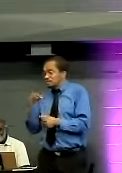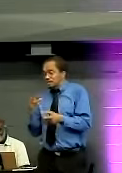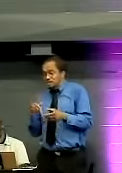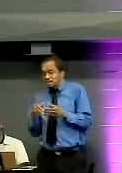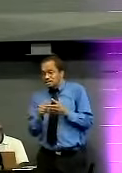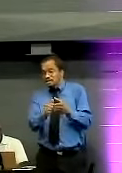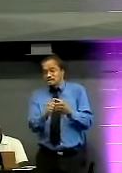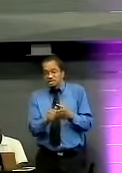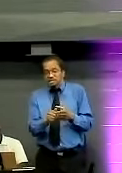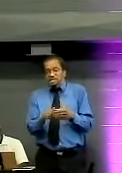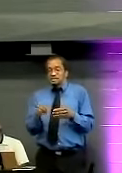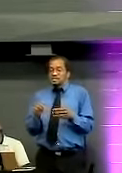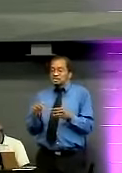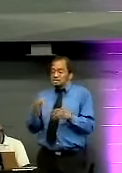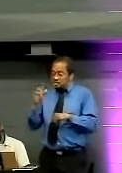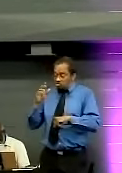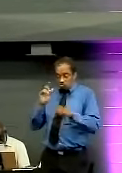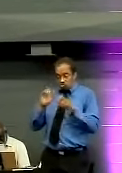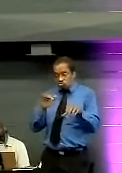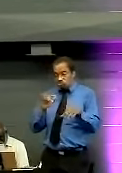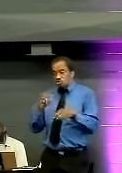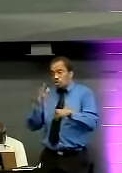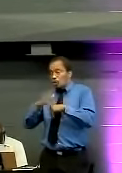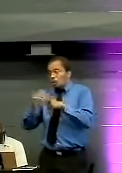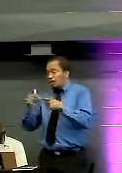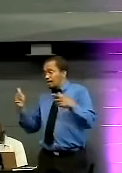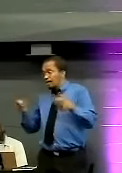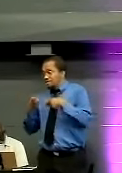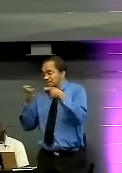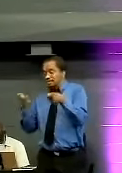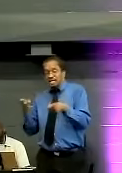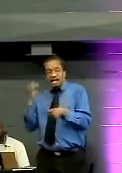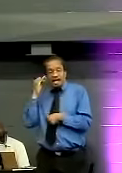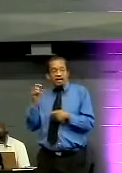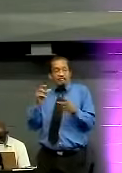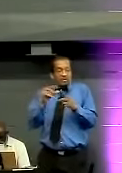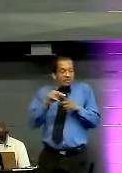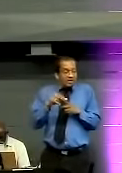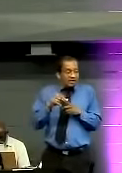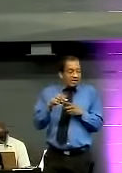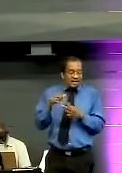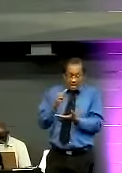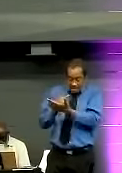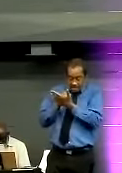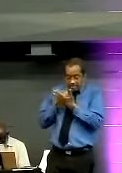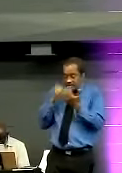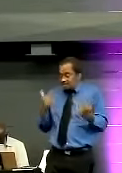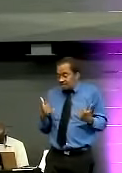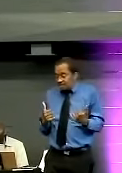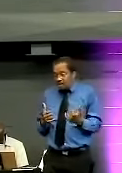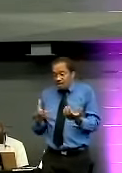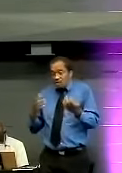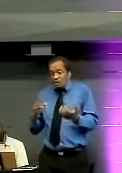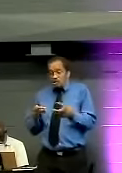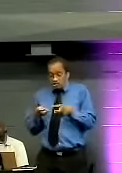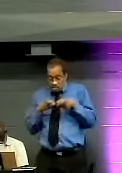or you hit one of the online giving platforms. But if this word spoke to you today and you want to sow a seed, maybe there's someone that you